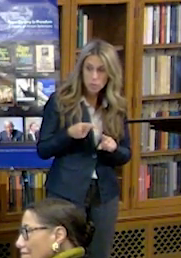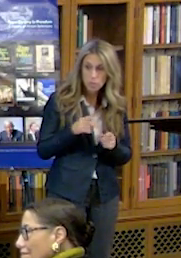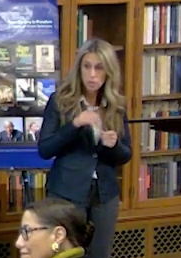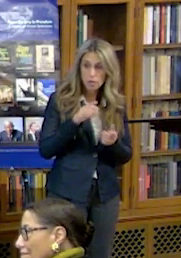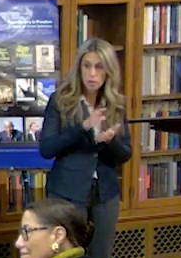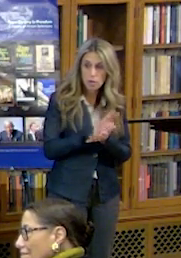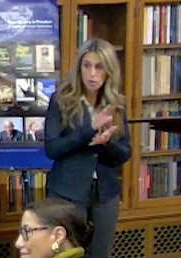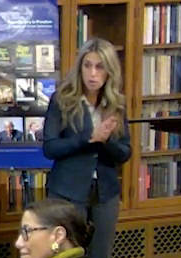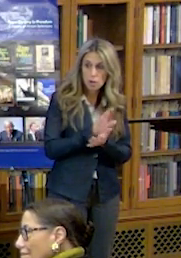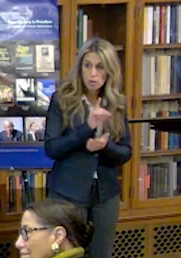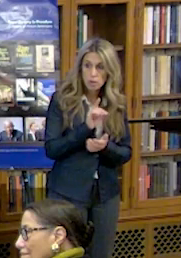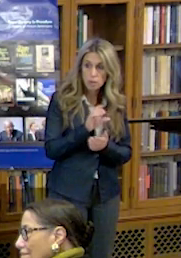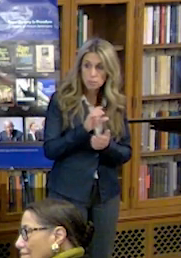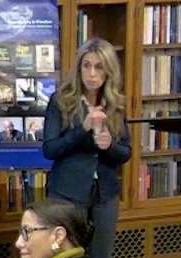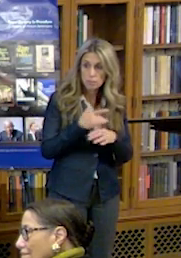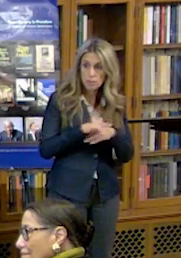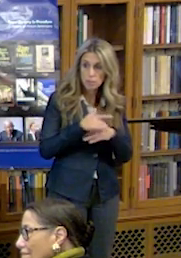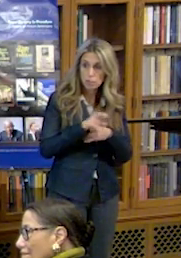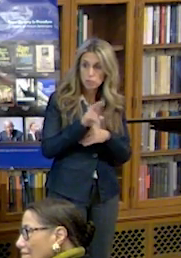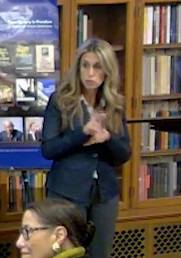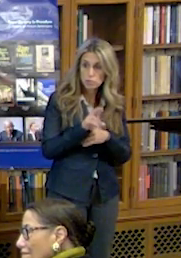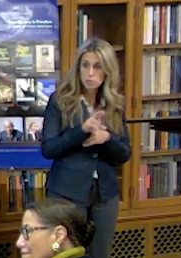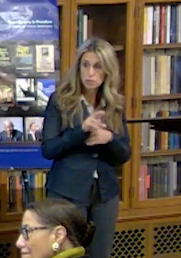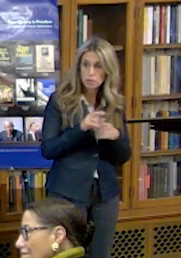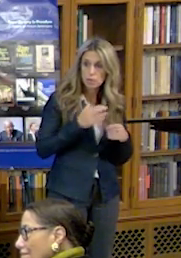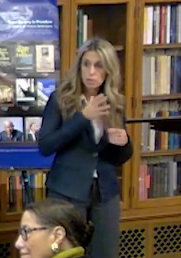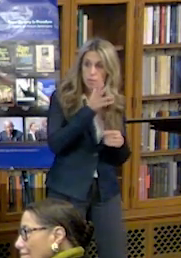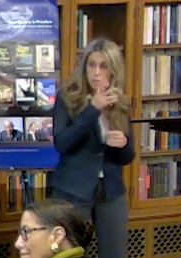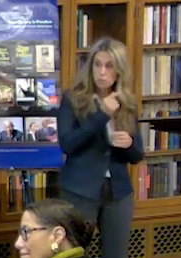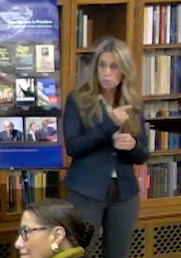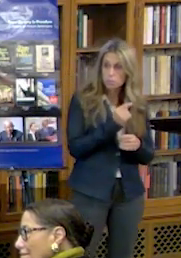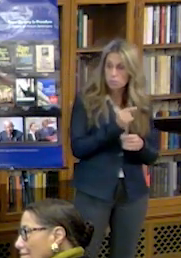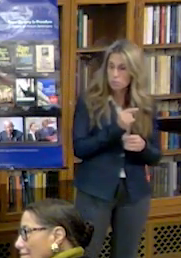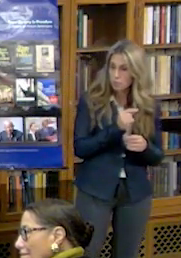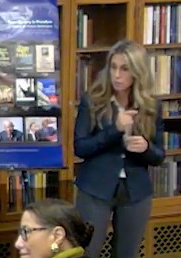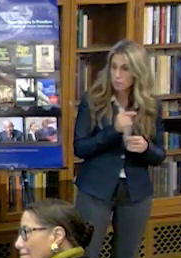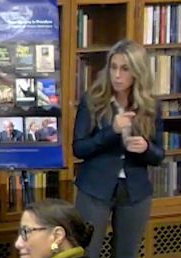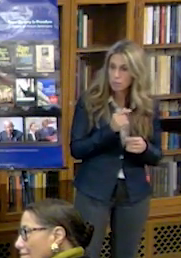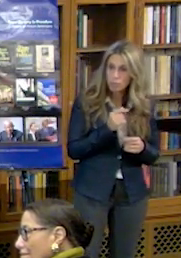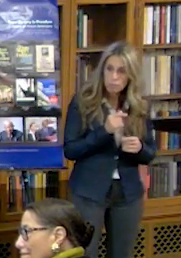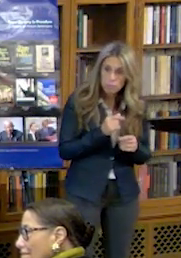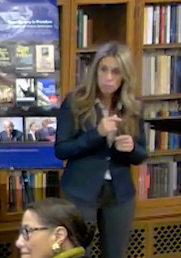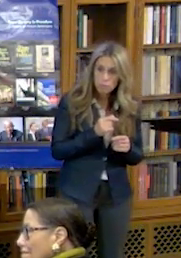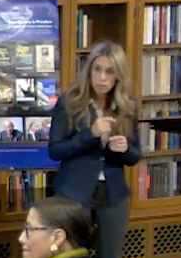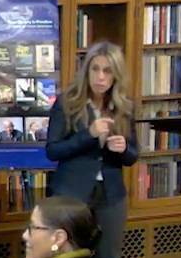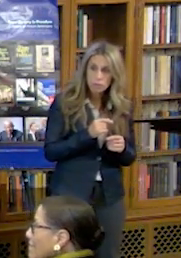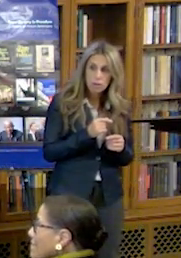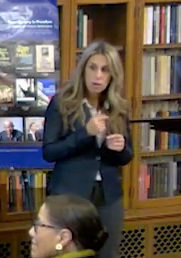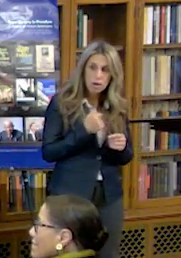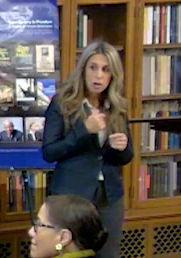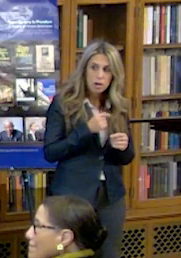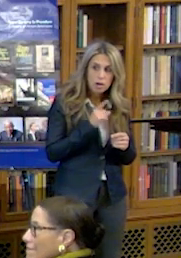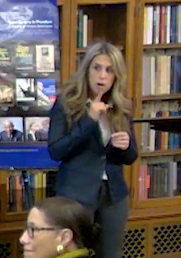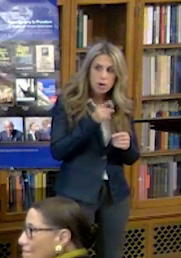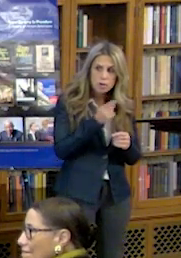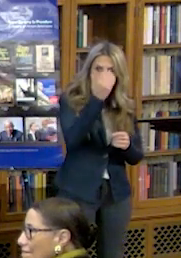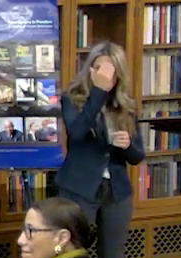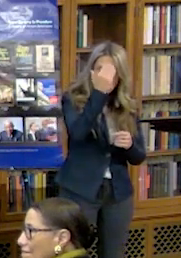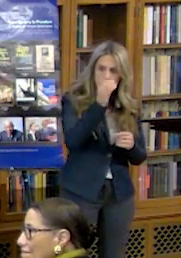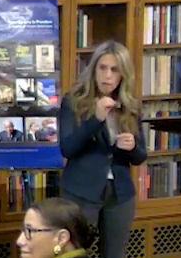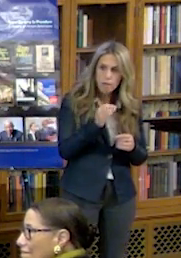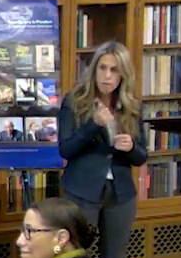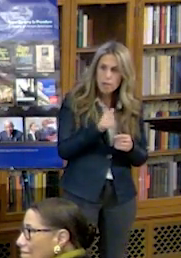available in Richmond my mother was from Goldsboro where Cherry Hill Asylum For Colored insane was located so are you all aware of